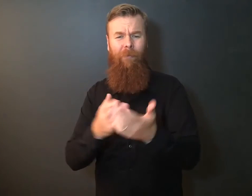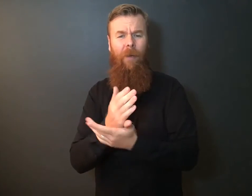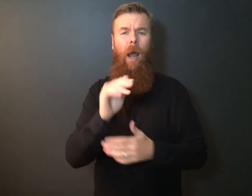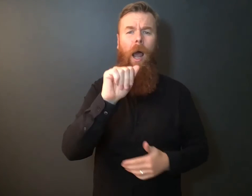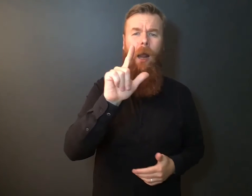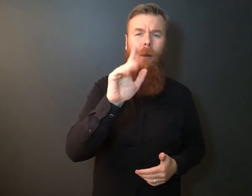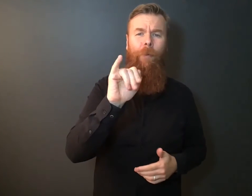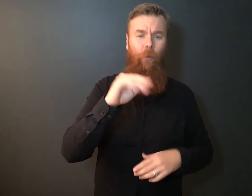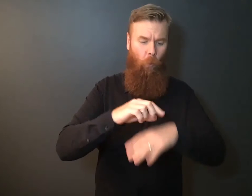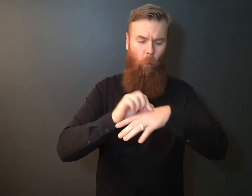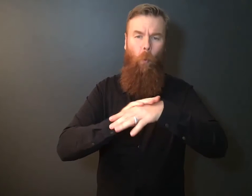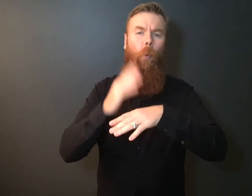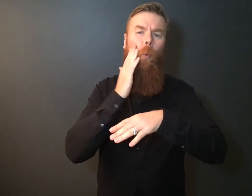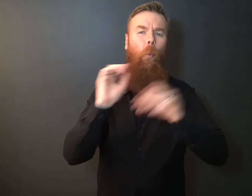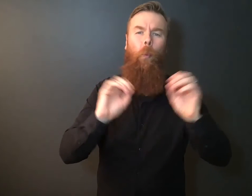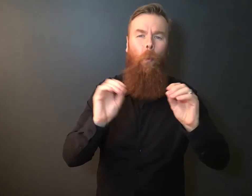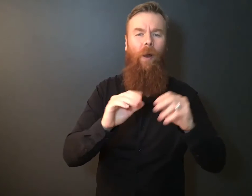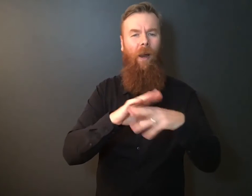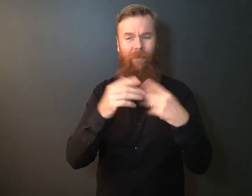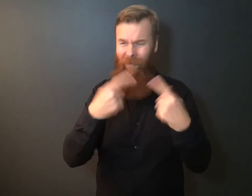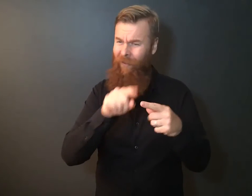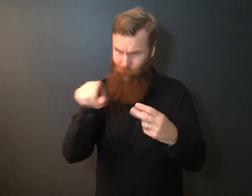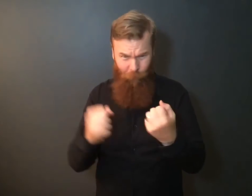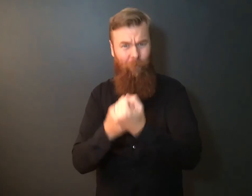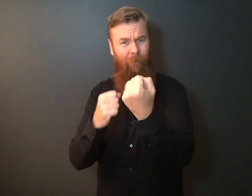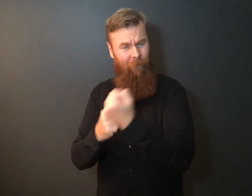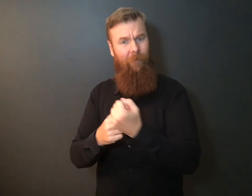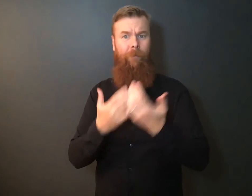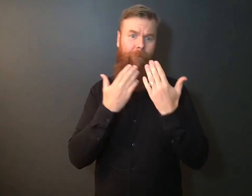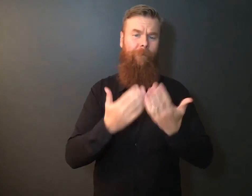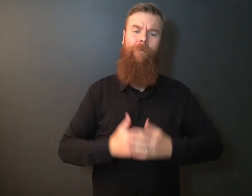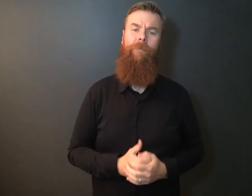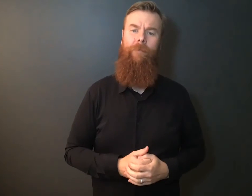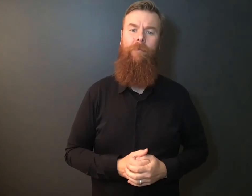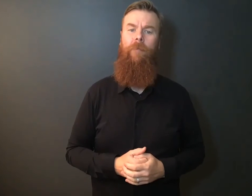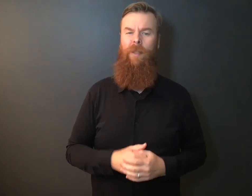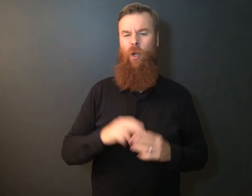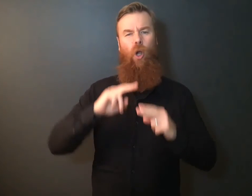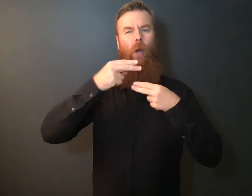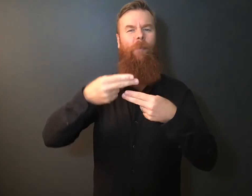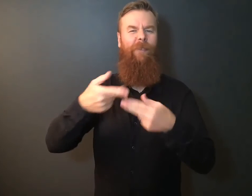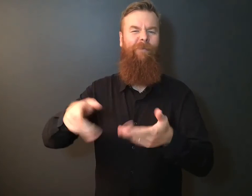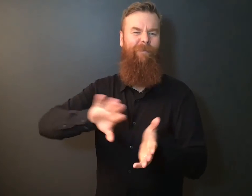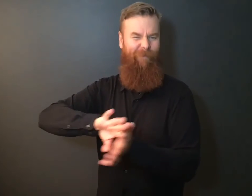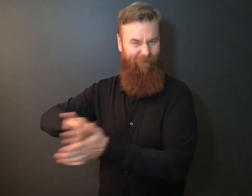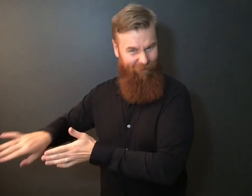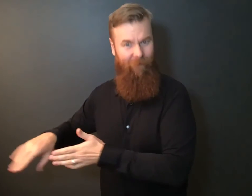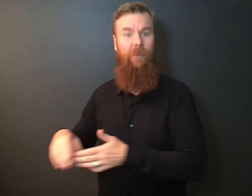comment. Participants, please feel free to raise your hands and we'll get to it now.